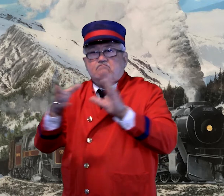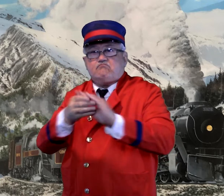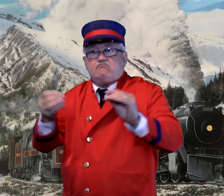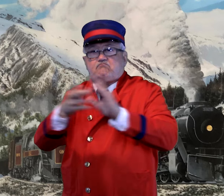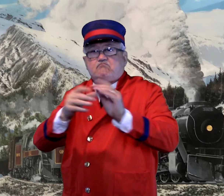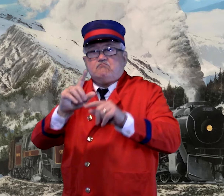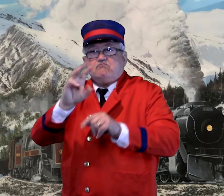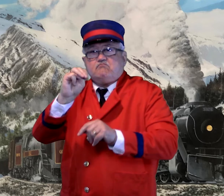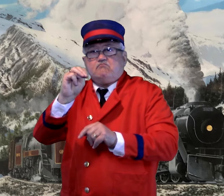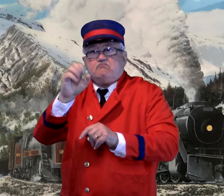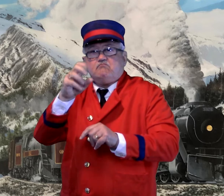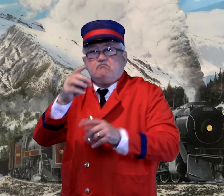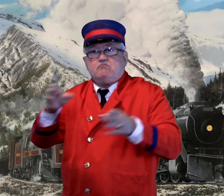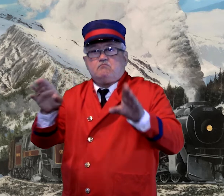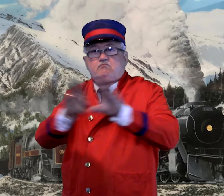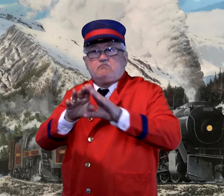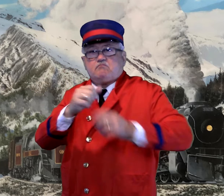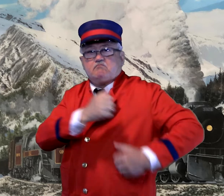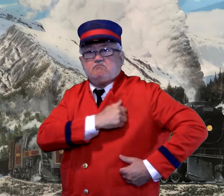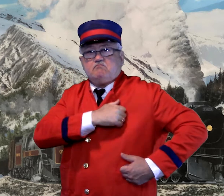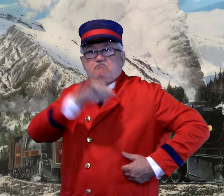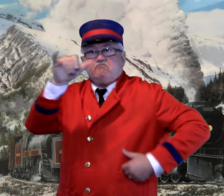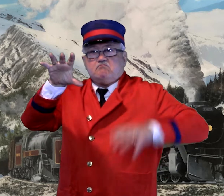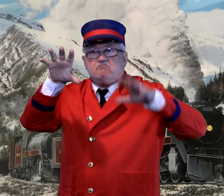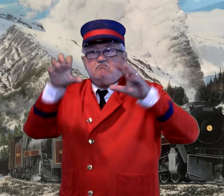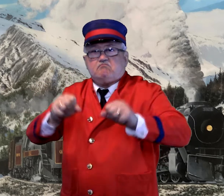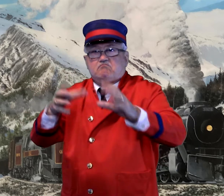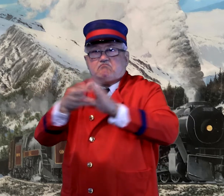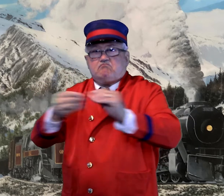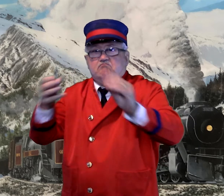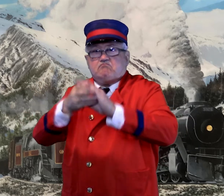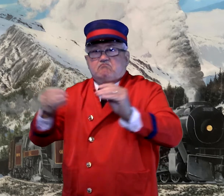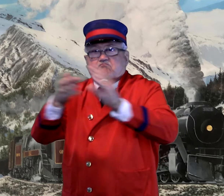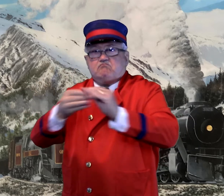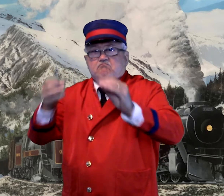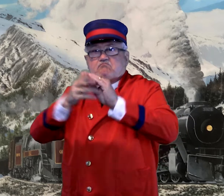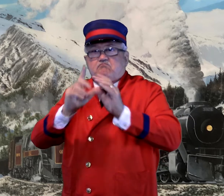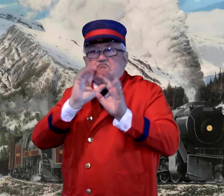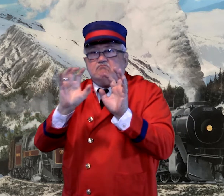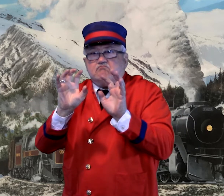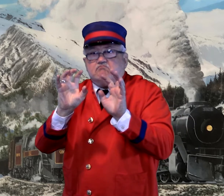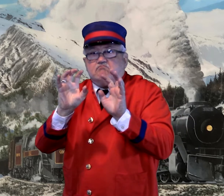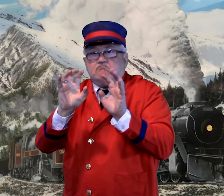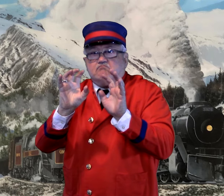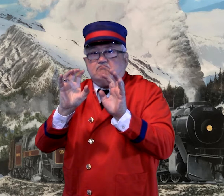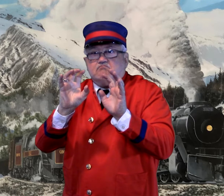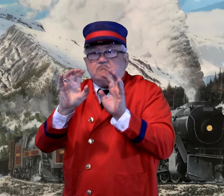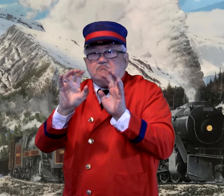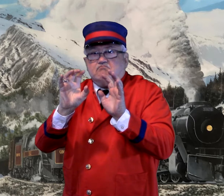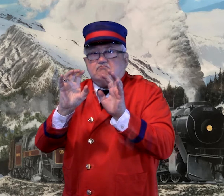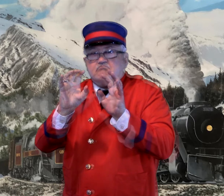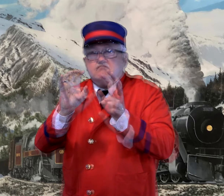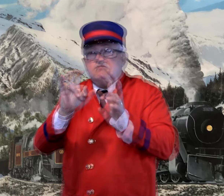deaf community who would talk to them all about the Manitoba School for the Deaf's closing. The students paid rapt